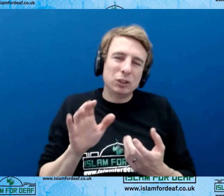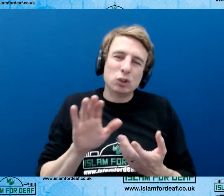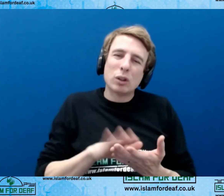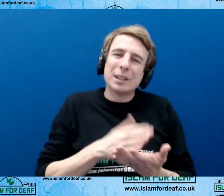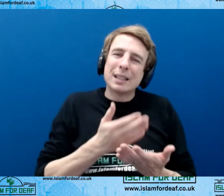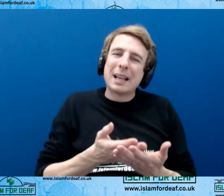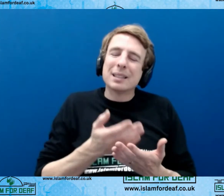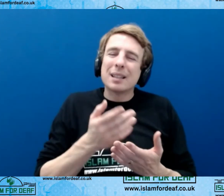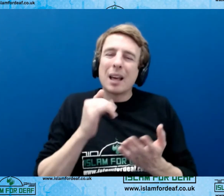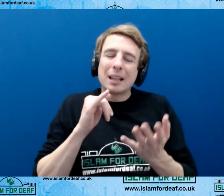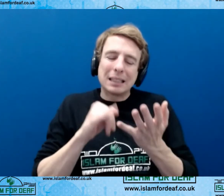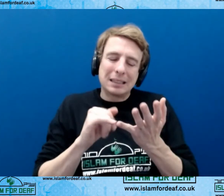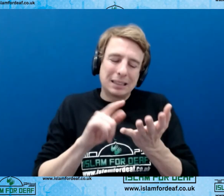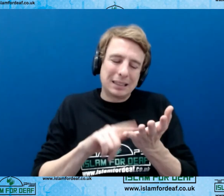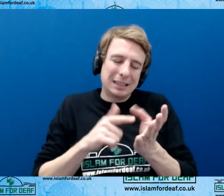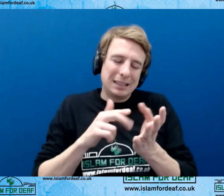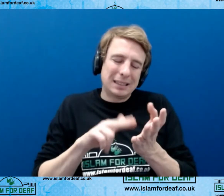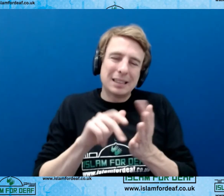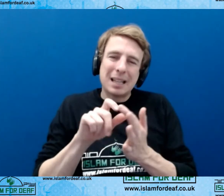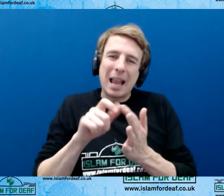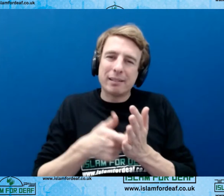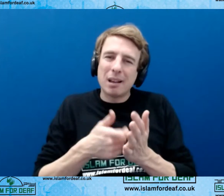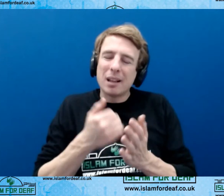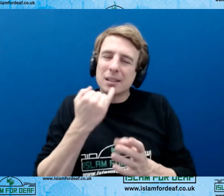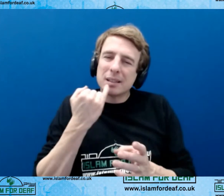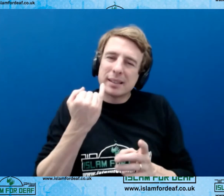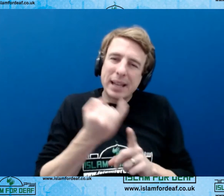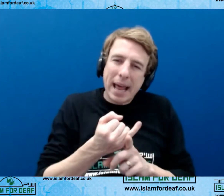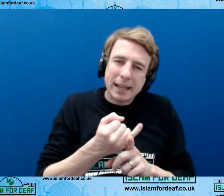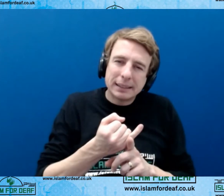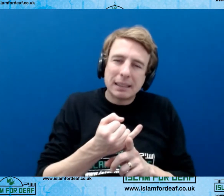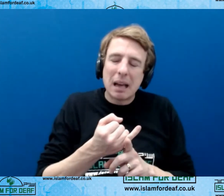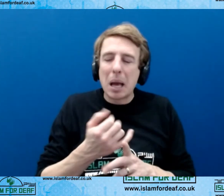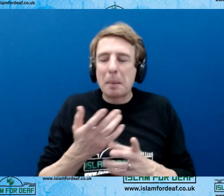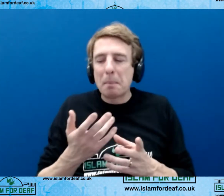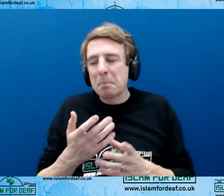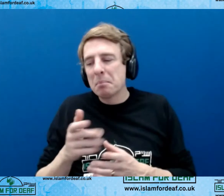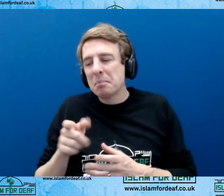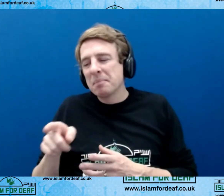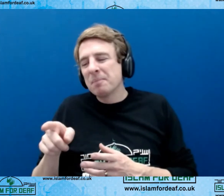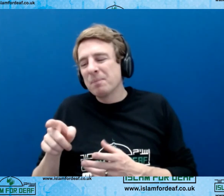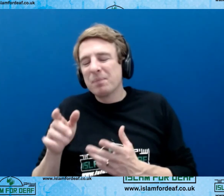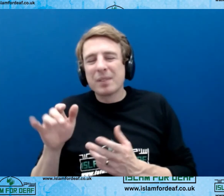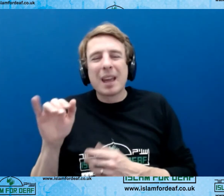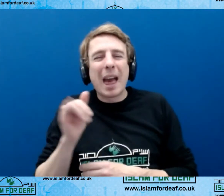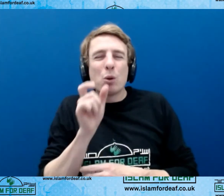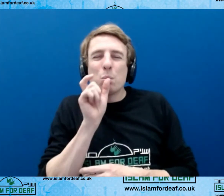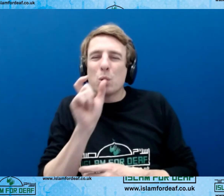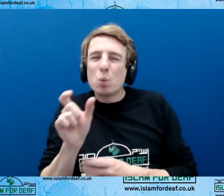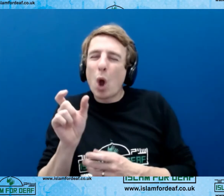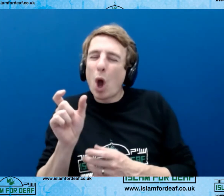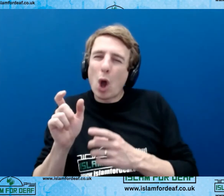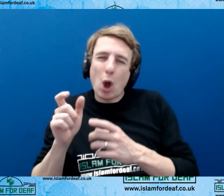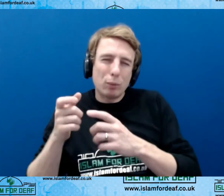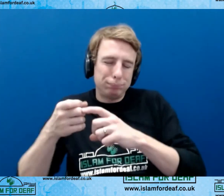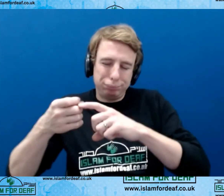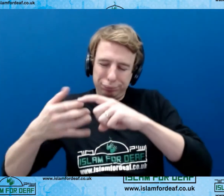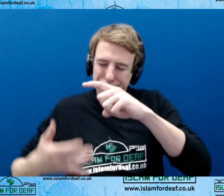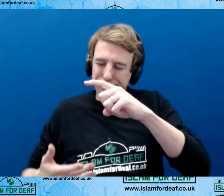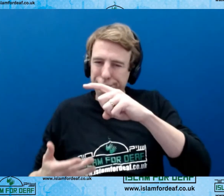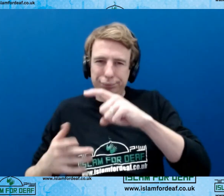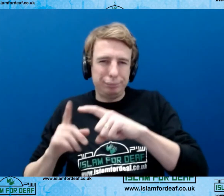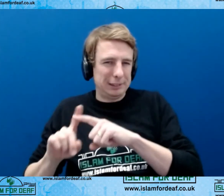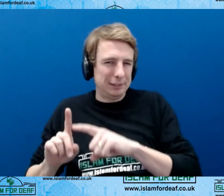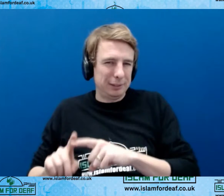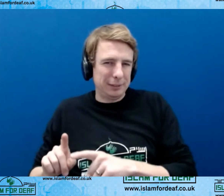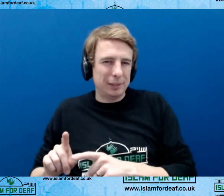that the first is to be deceitful and slandered by action, and the second by the tongue.